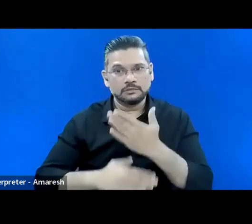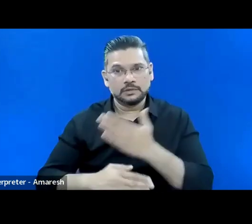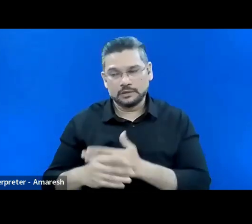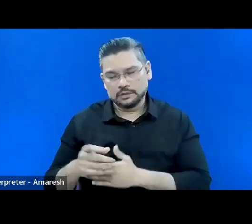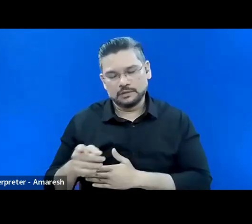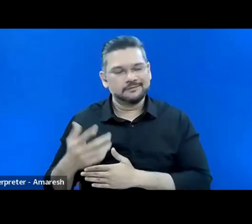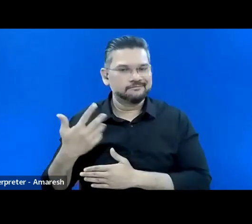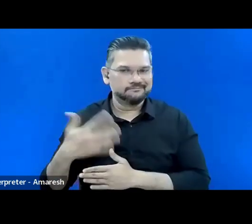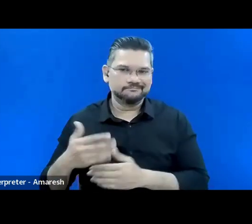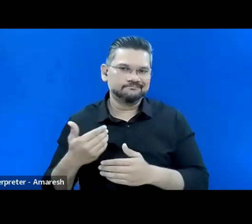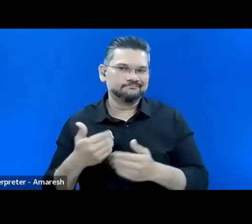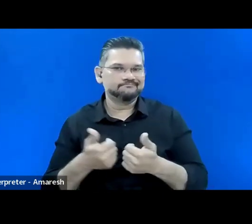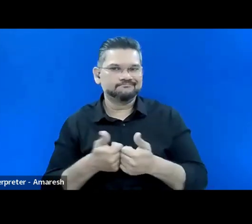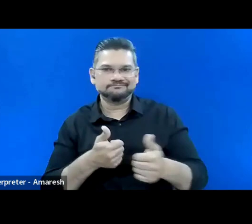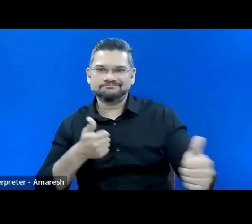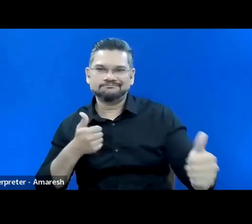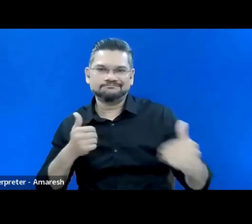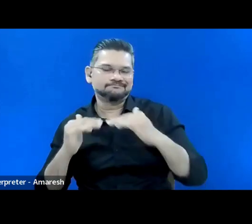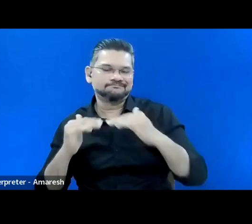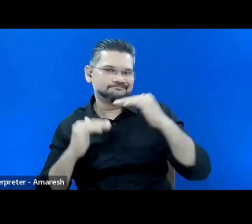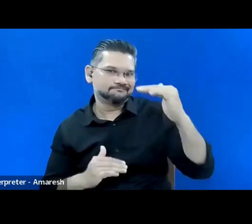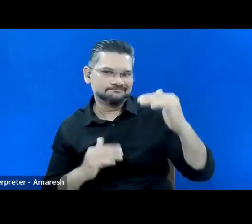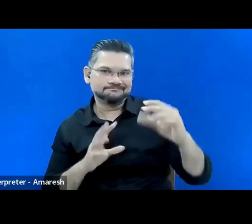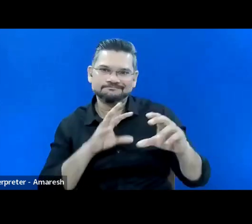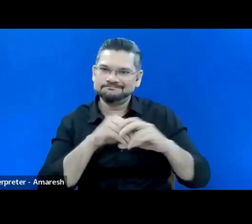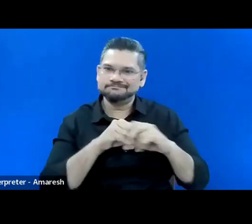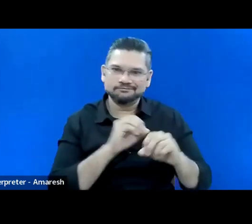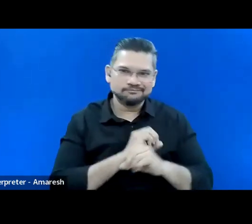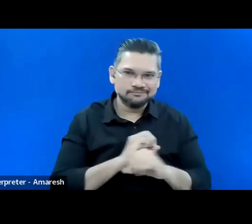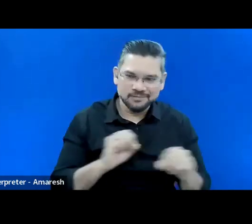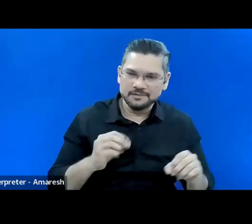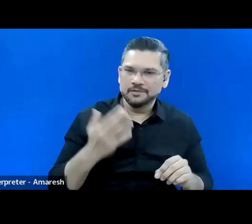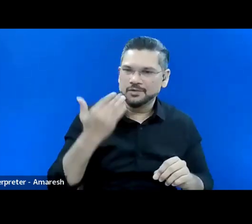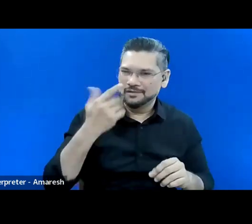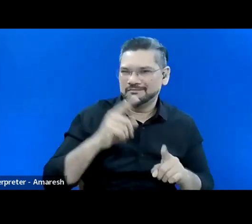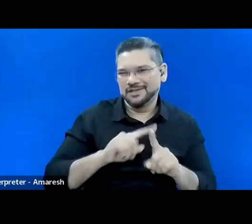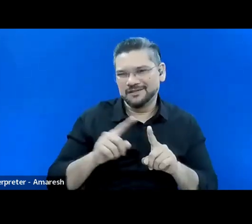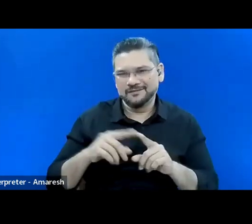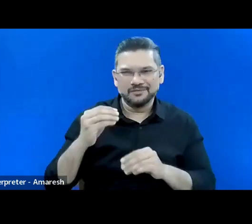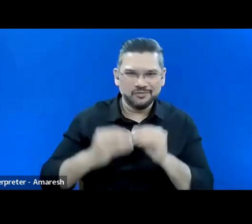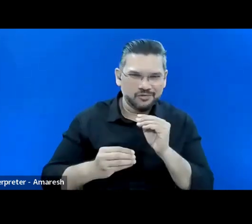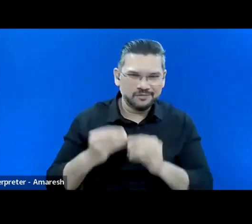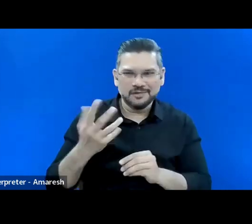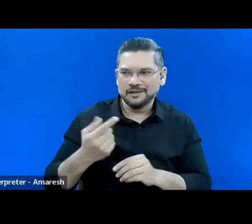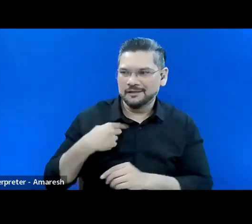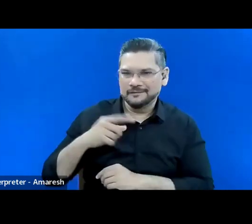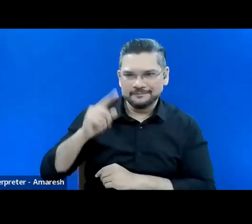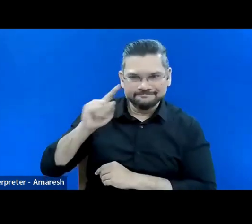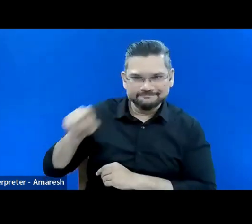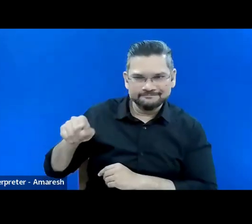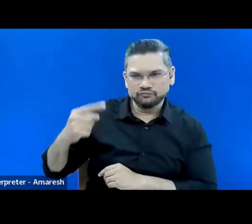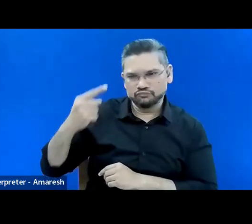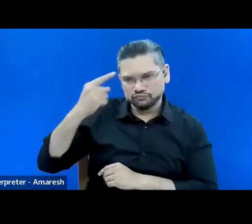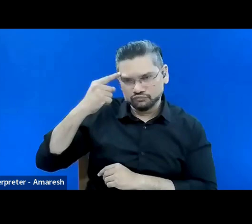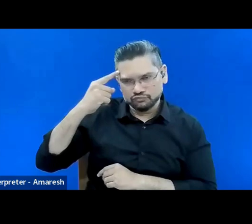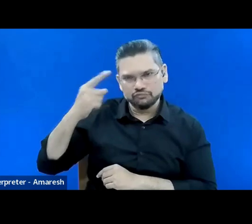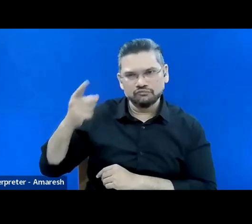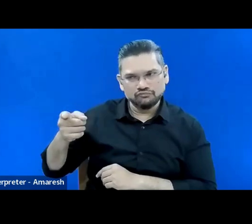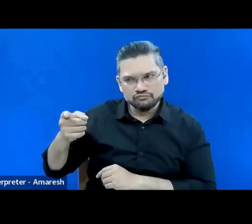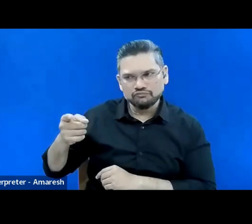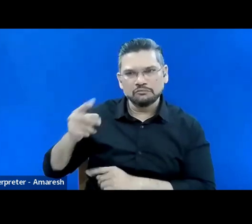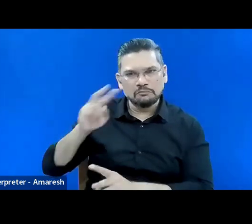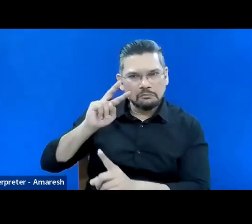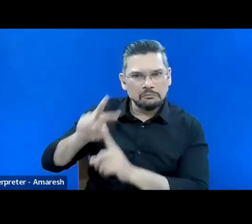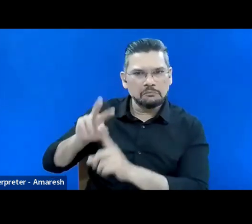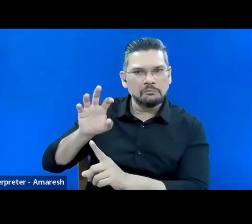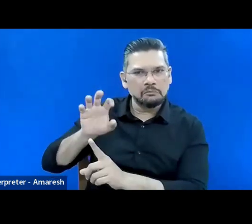historic marginalization, the issues in identifying people with psychosocial disabilities, the hesitancy to